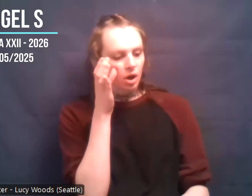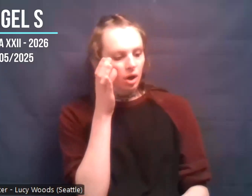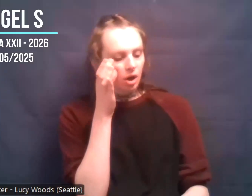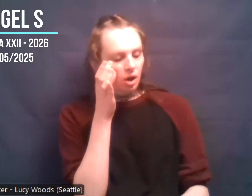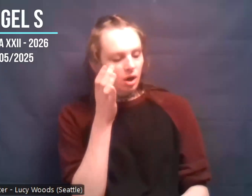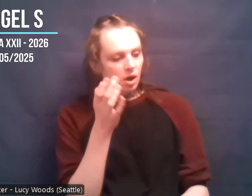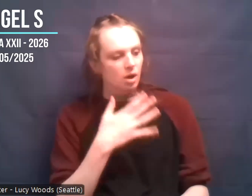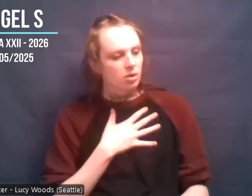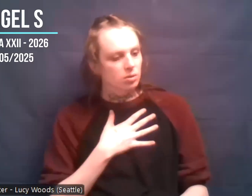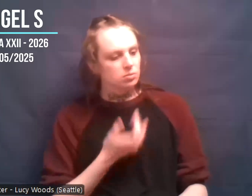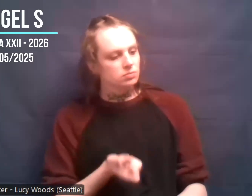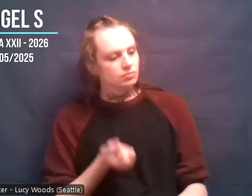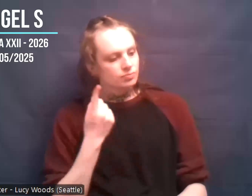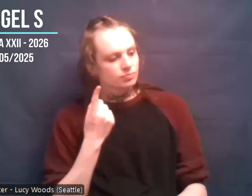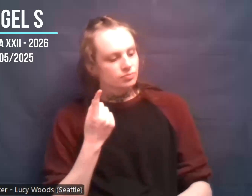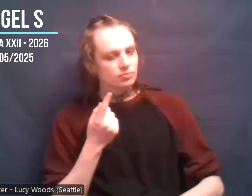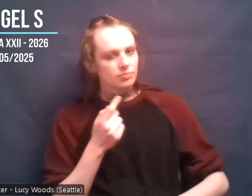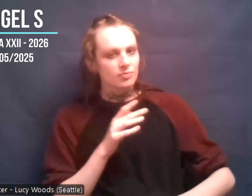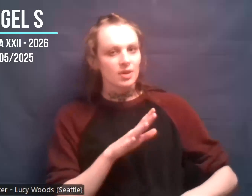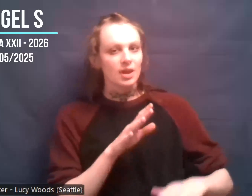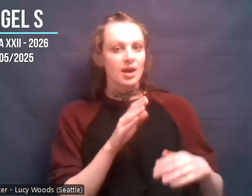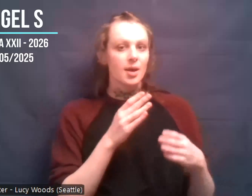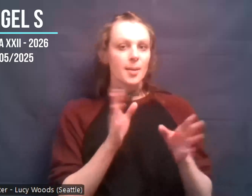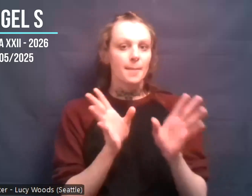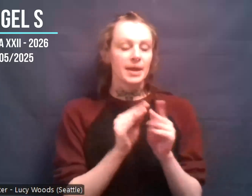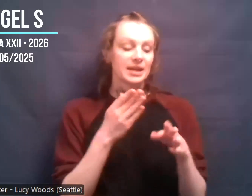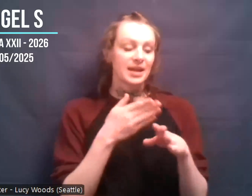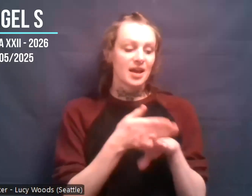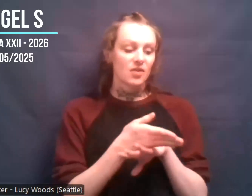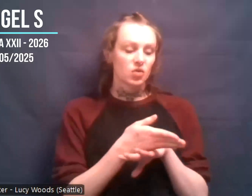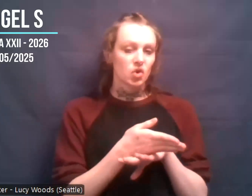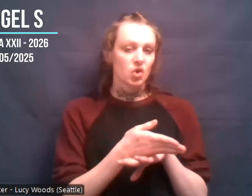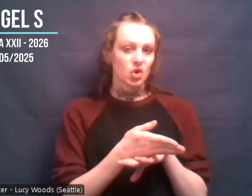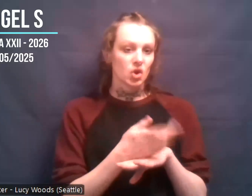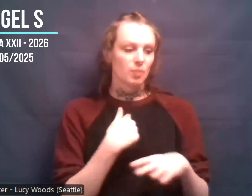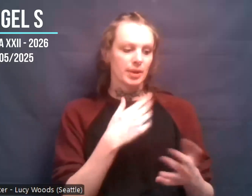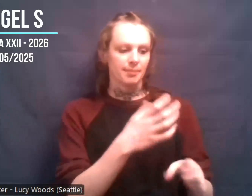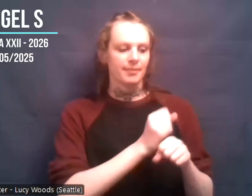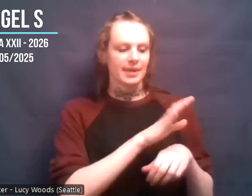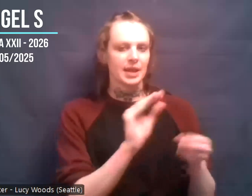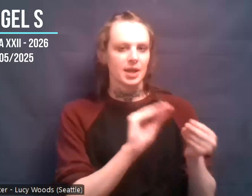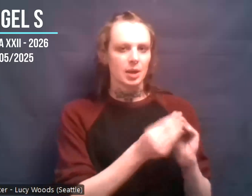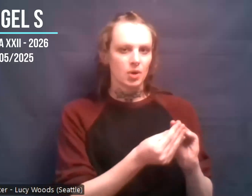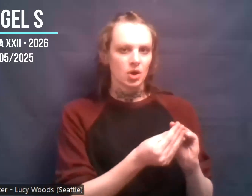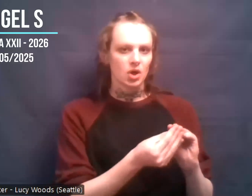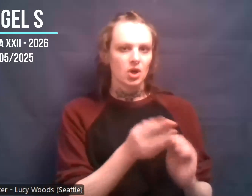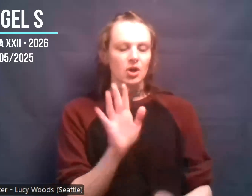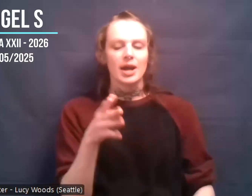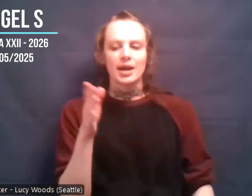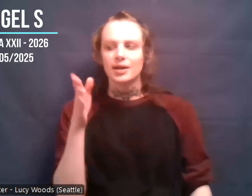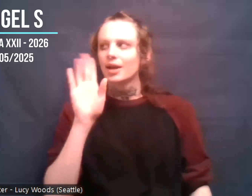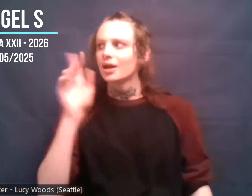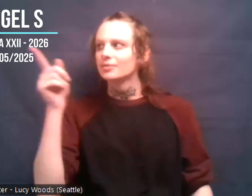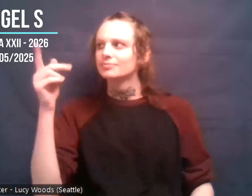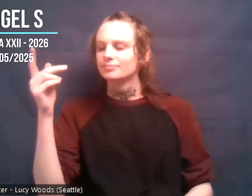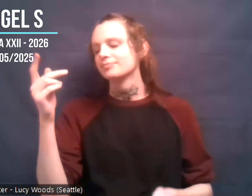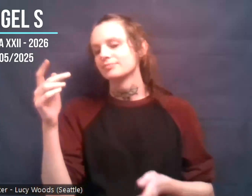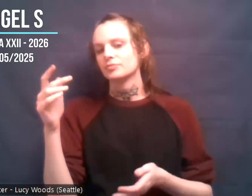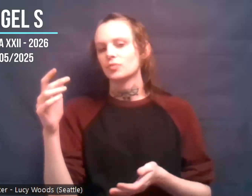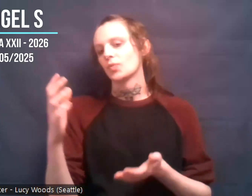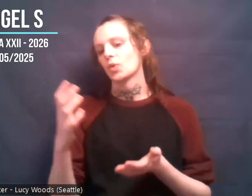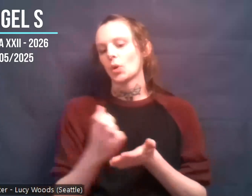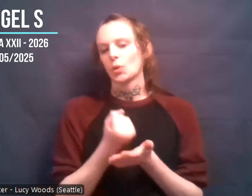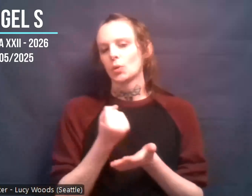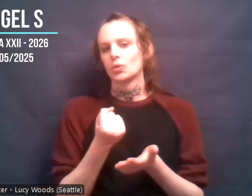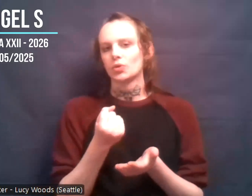And I got his number after the meeting. Also, God uses your character defects for you sometimes. I thought the kid was kind of cute and I was like, maybe I can get his number for